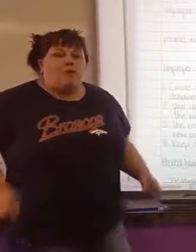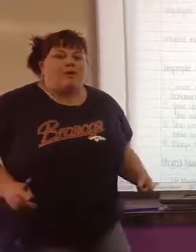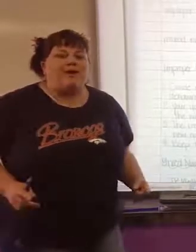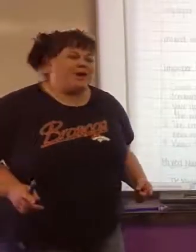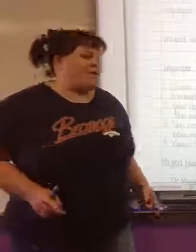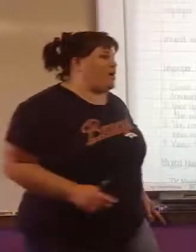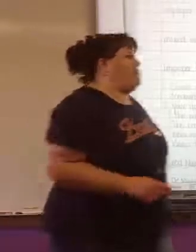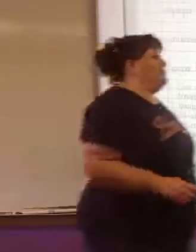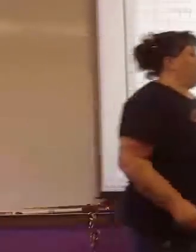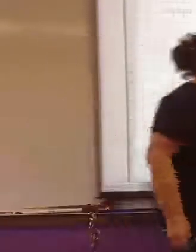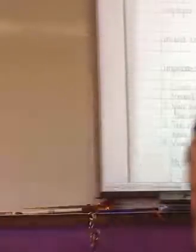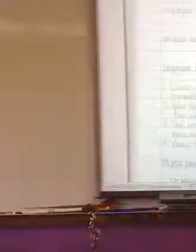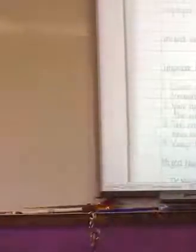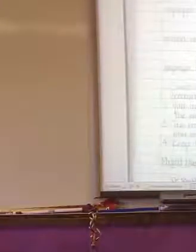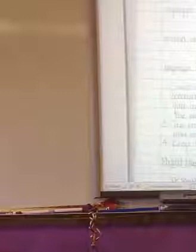Oh, we're ready? Okay.